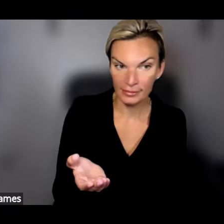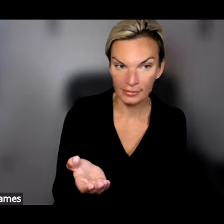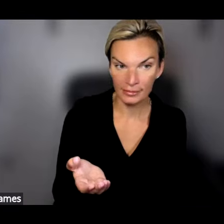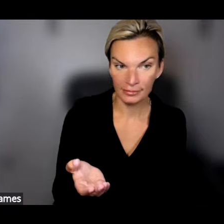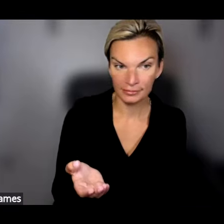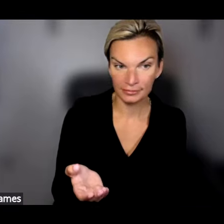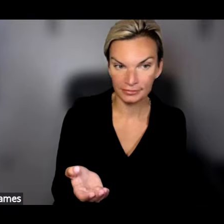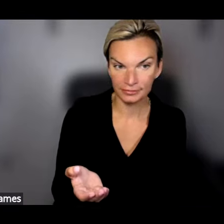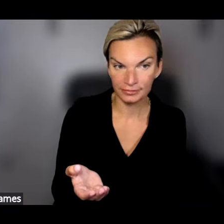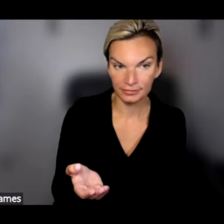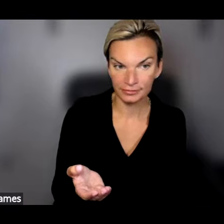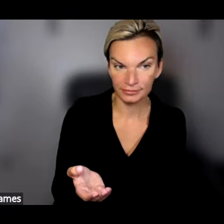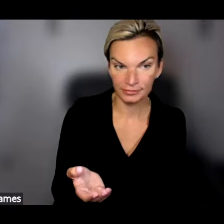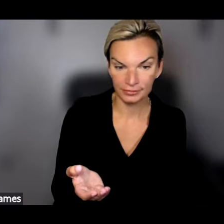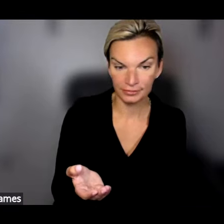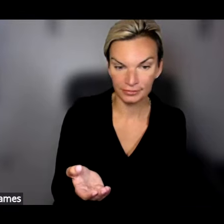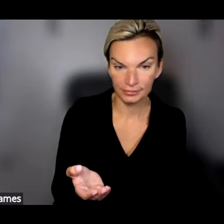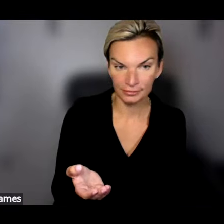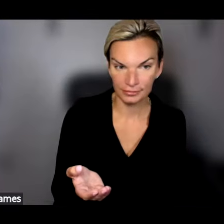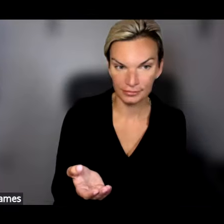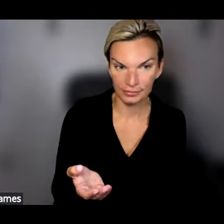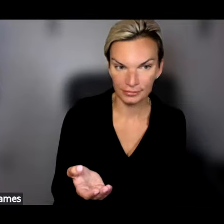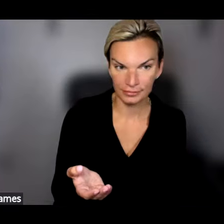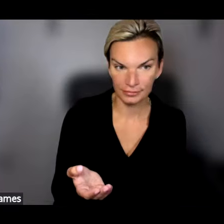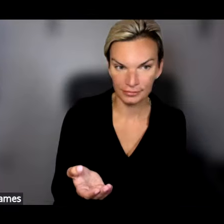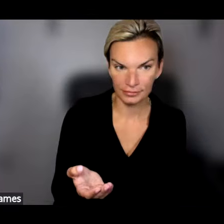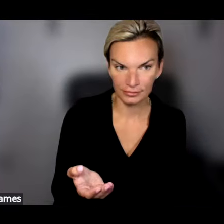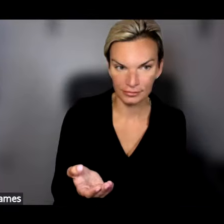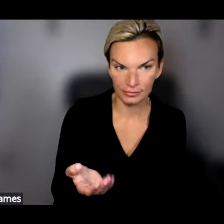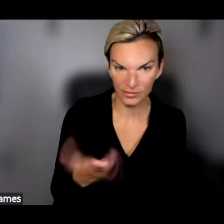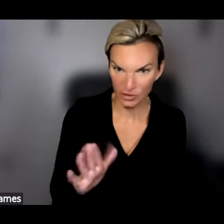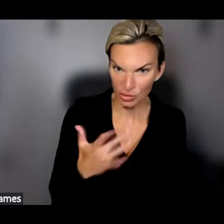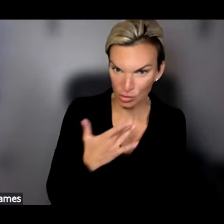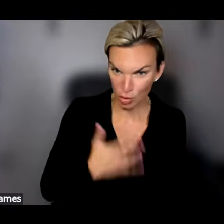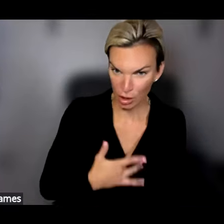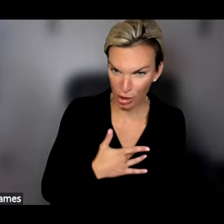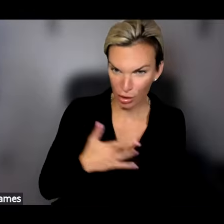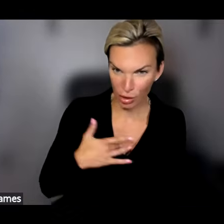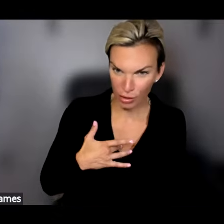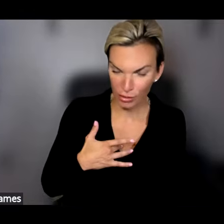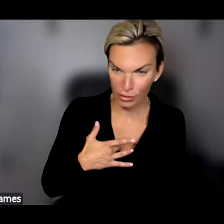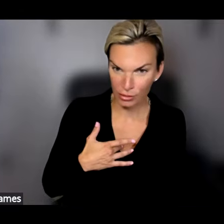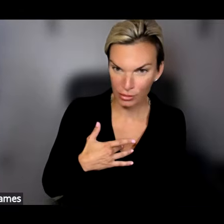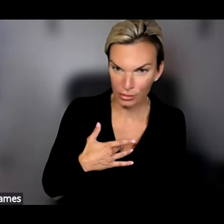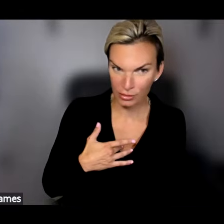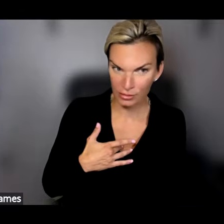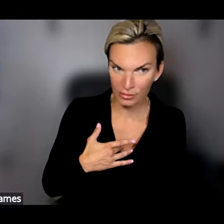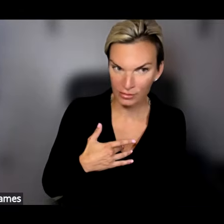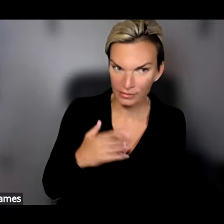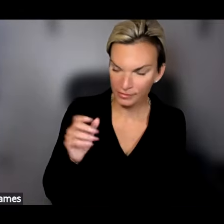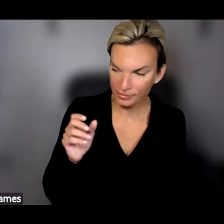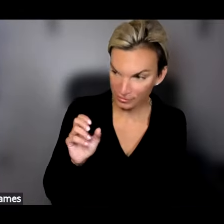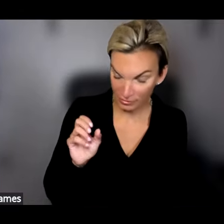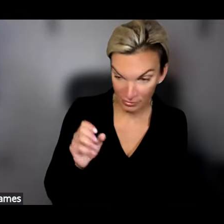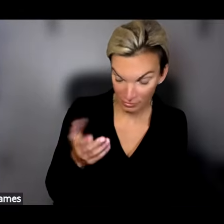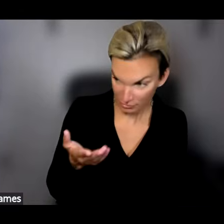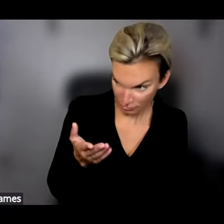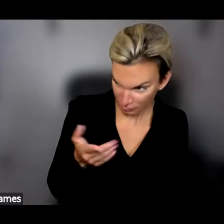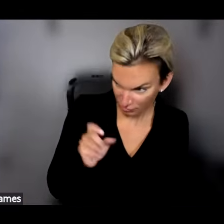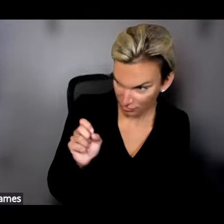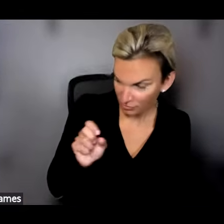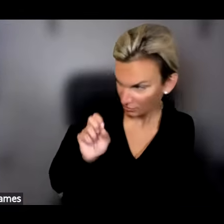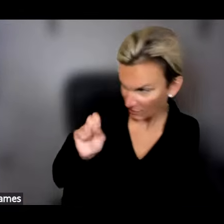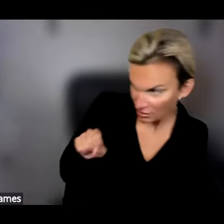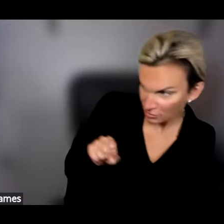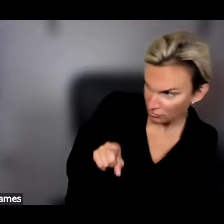Did you read him the oath? Did he swear? Did. Okay, I missed that. Mr. Chapman is under oath. Ask Yep. whatever you'd like. Yeah, Hmm. please, go